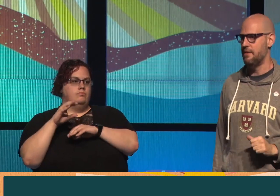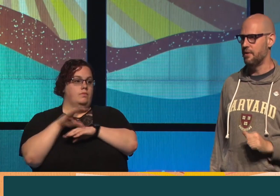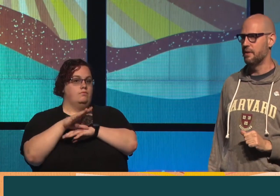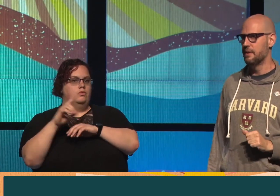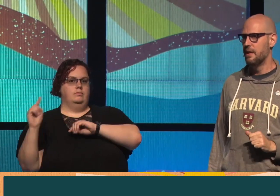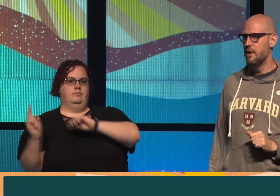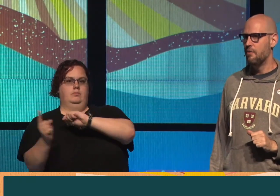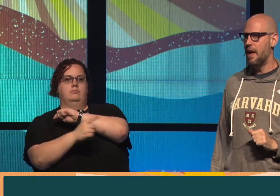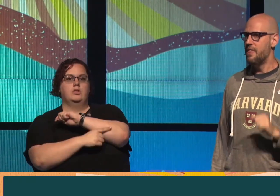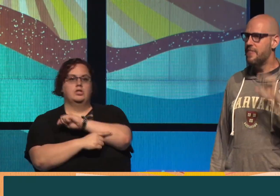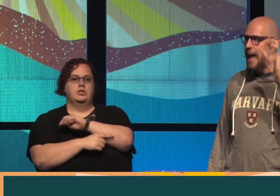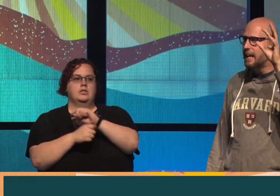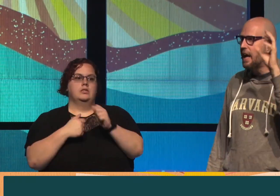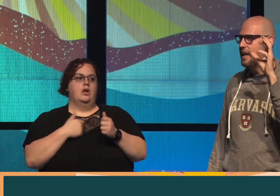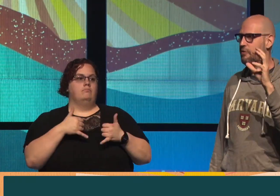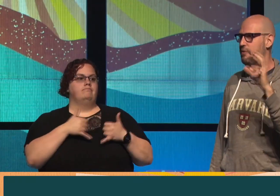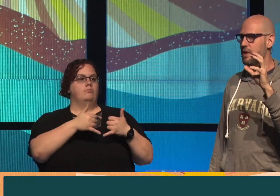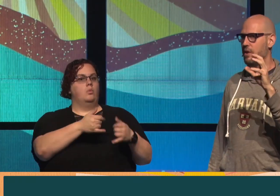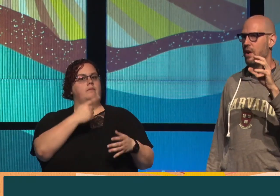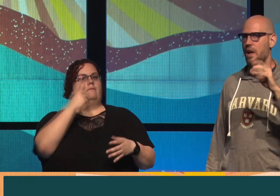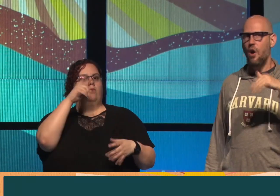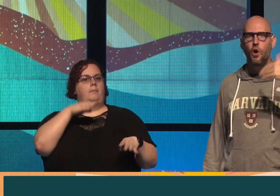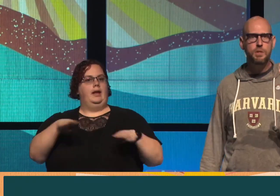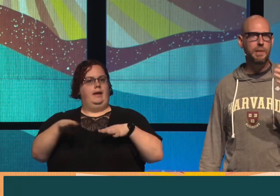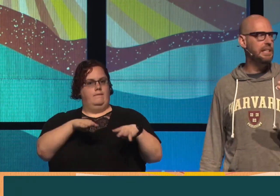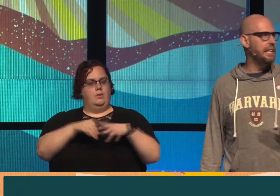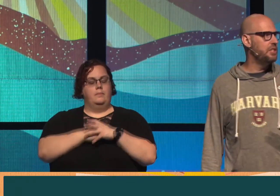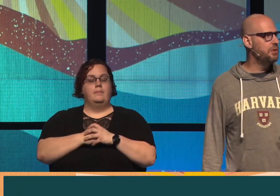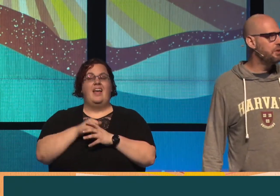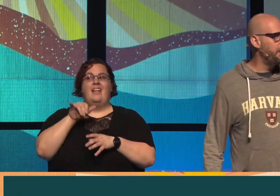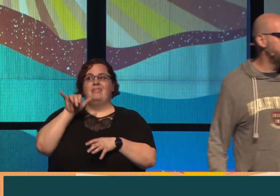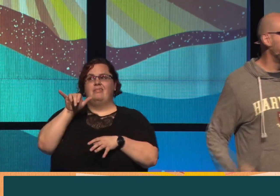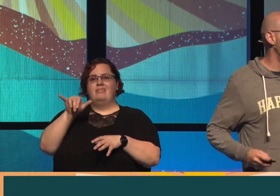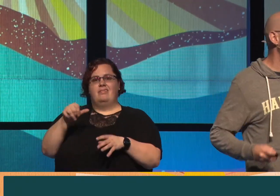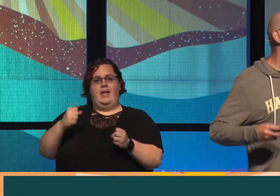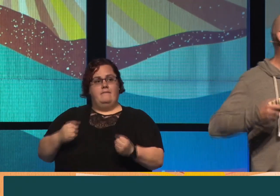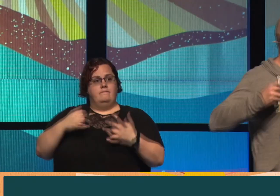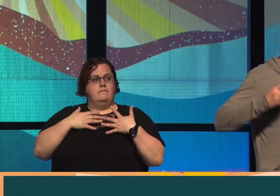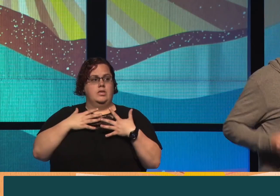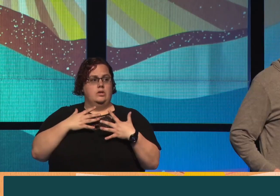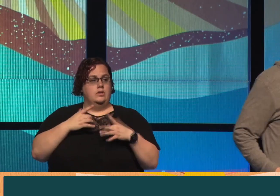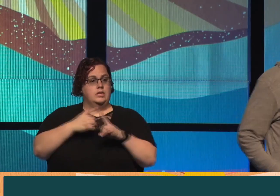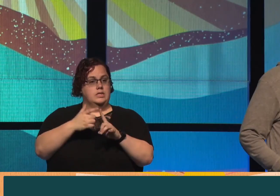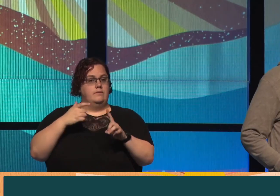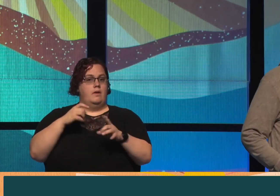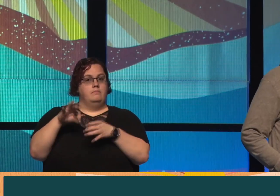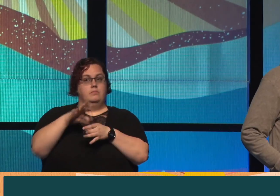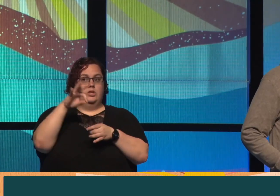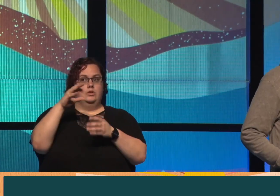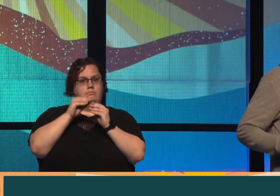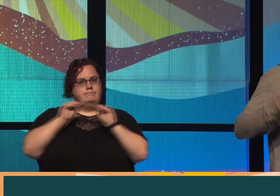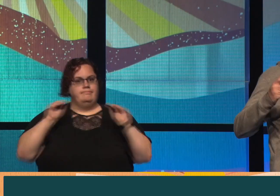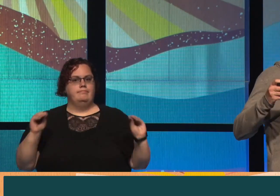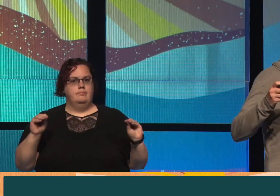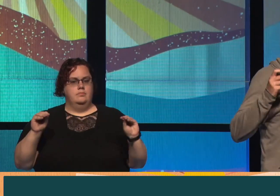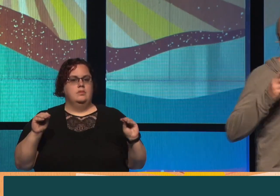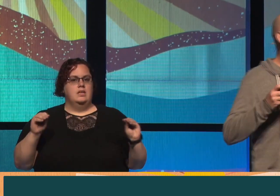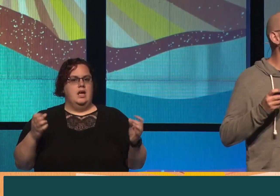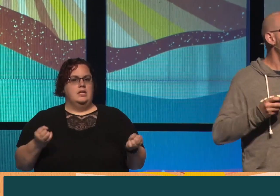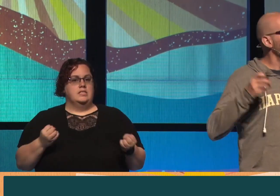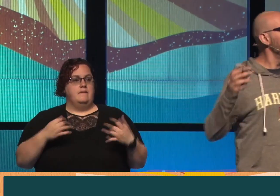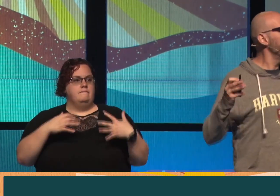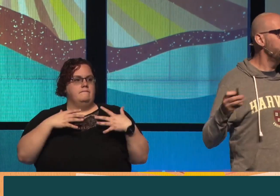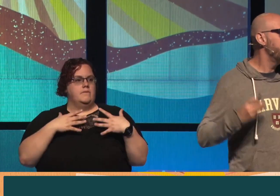our behavior, right? That kind of fear ultimately leads to a place of spiritual emptiness, right? It's a fear of